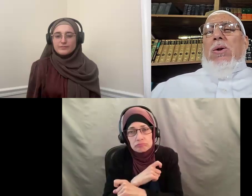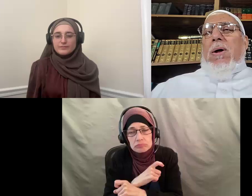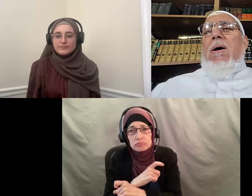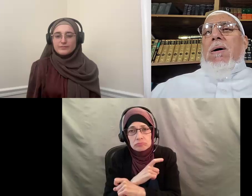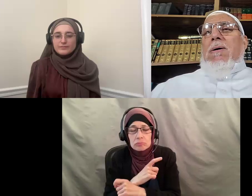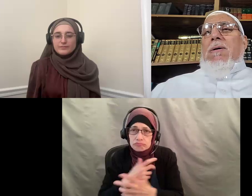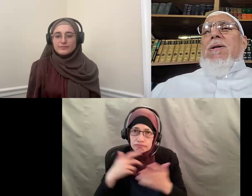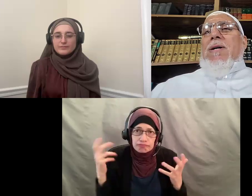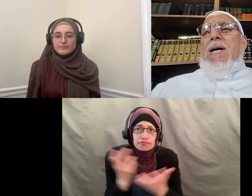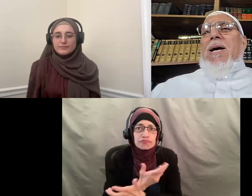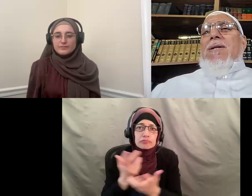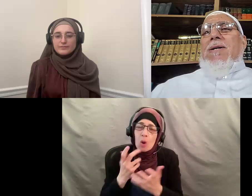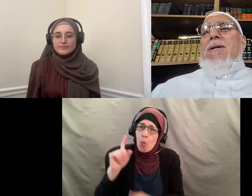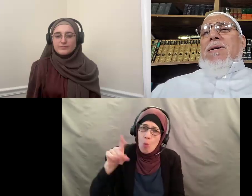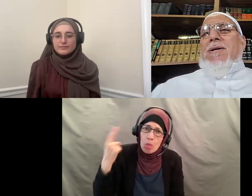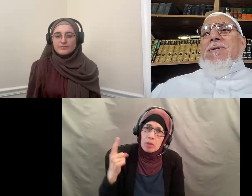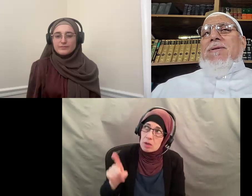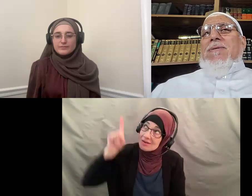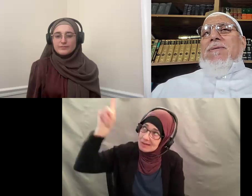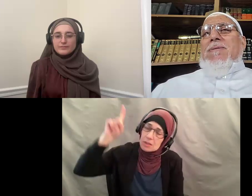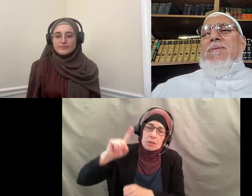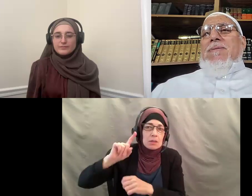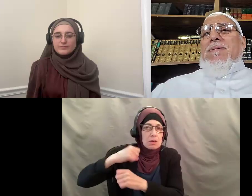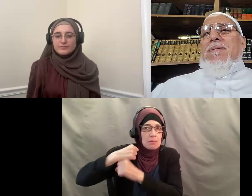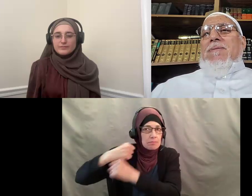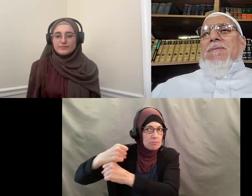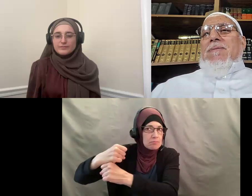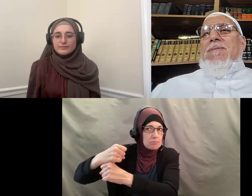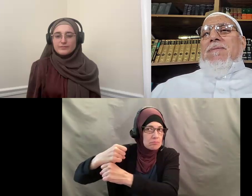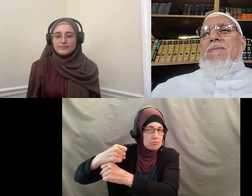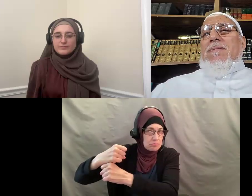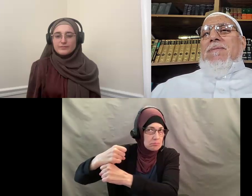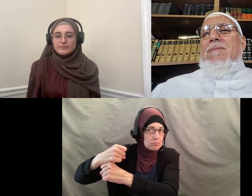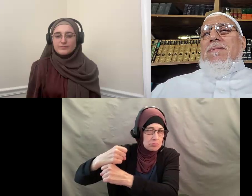Only Allah can create.